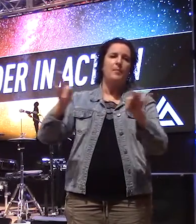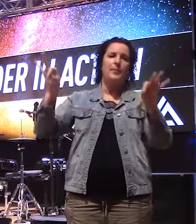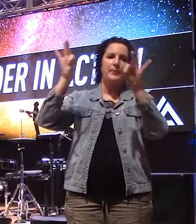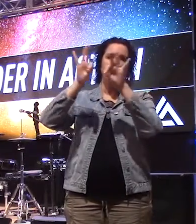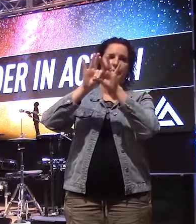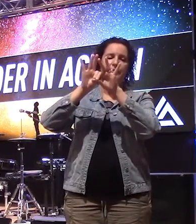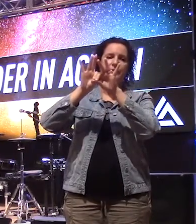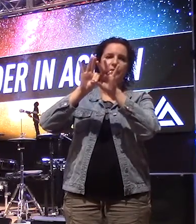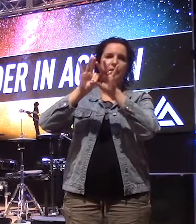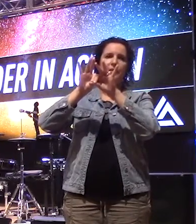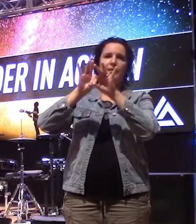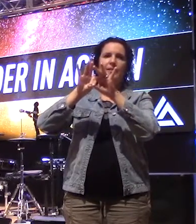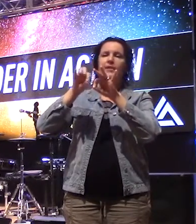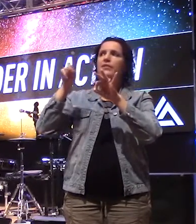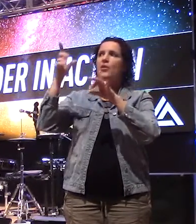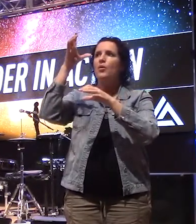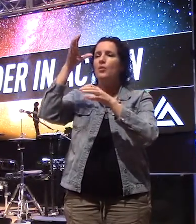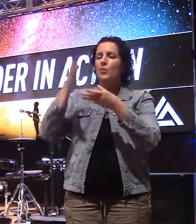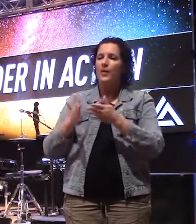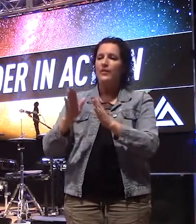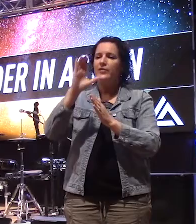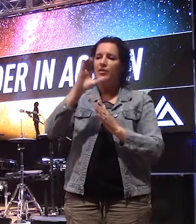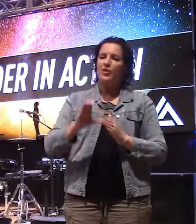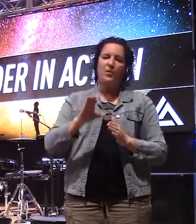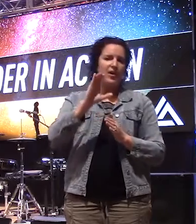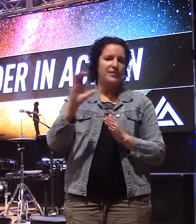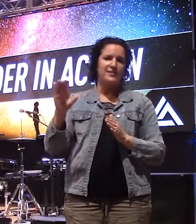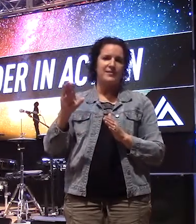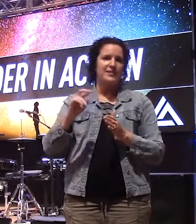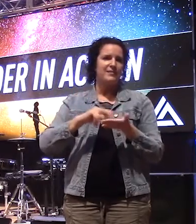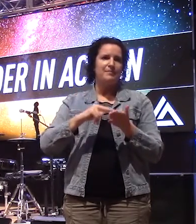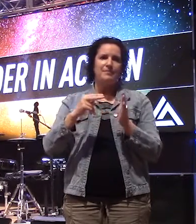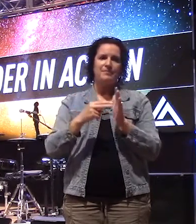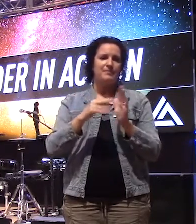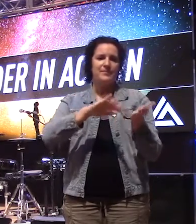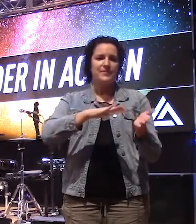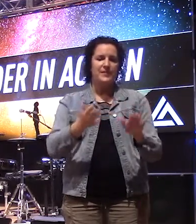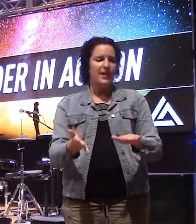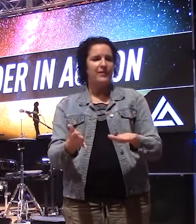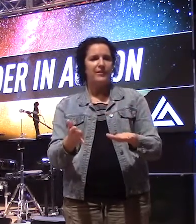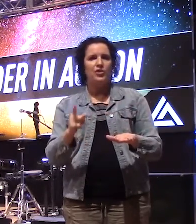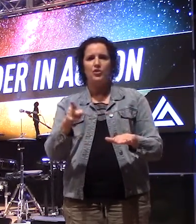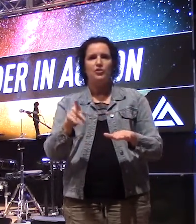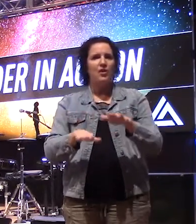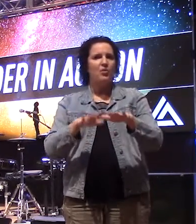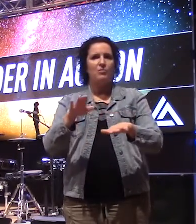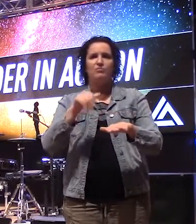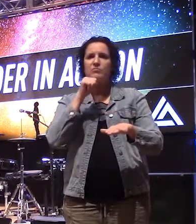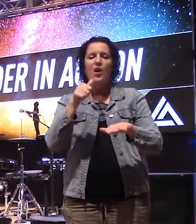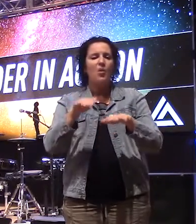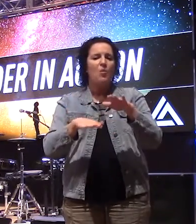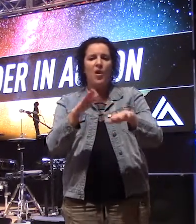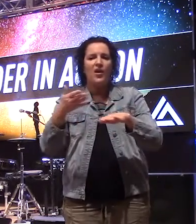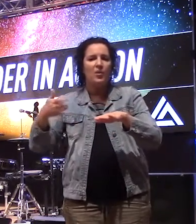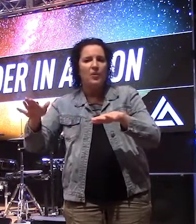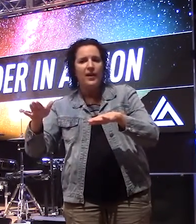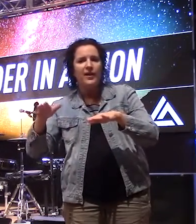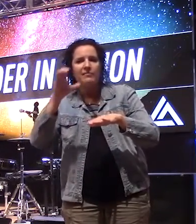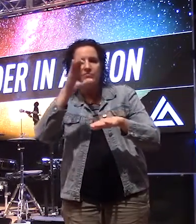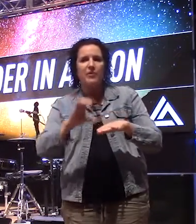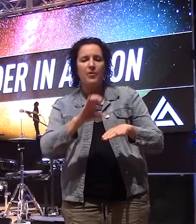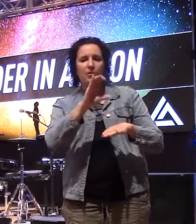from him. The ways of the cross are ways of death. You don't walk away from a crucifixion. You're carried